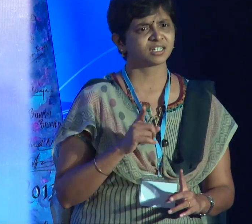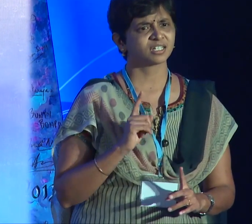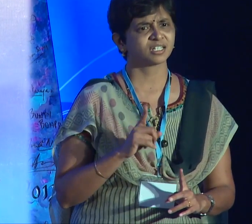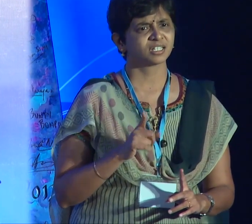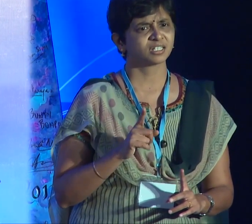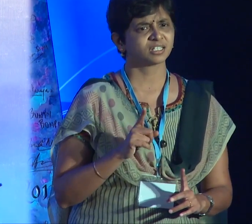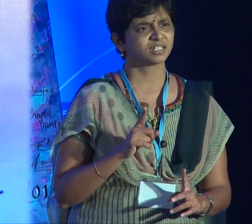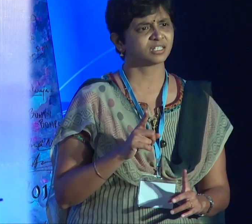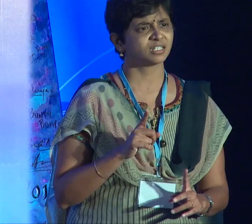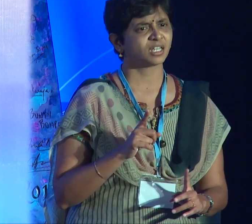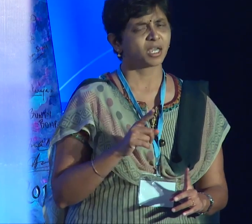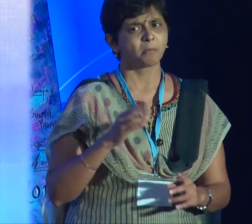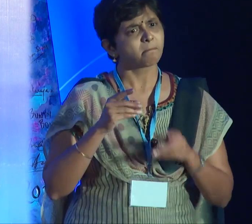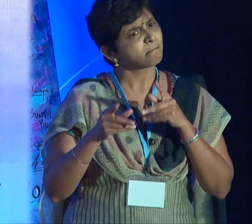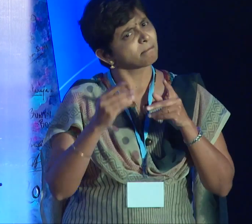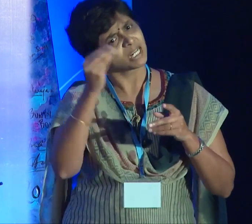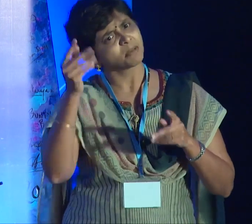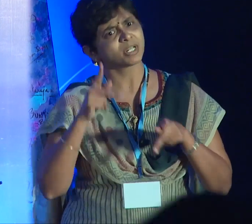was right.